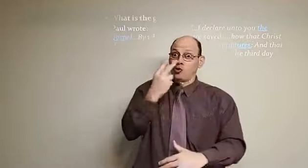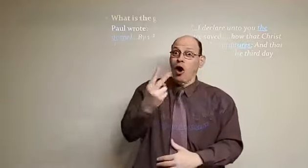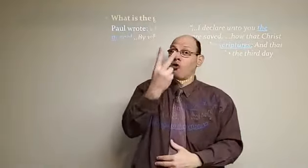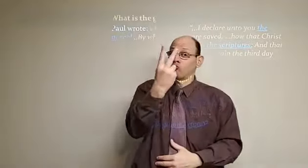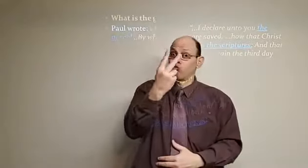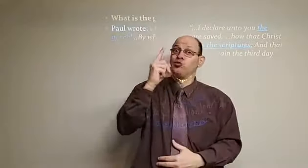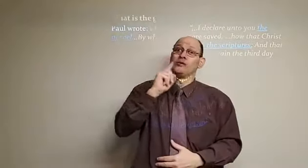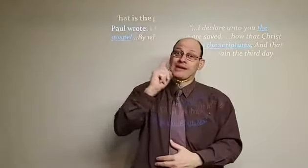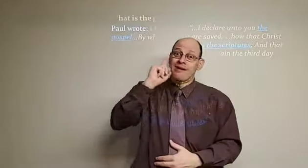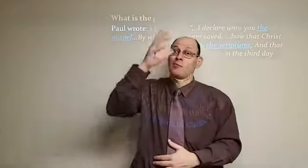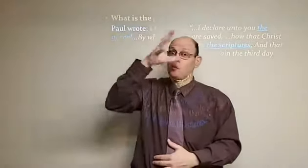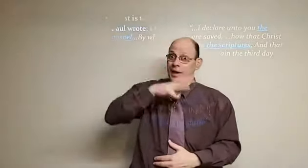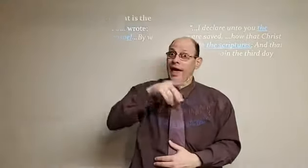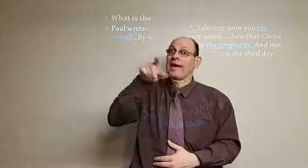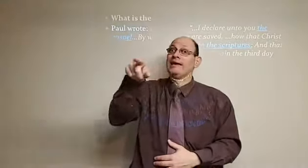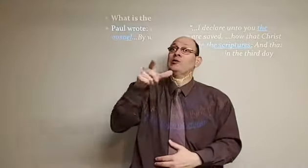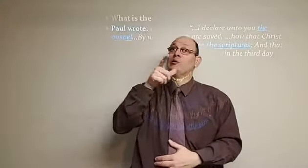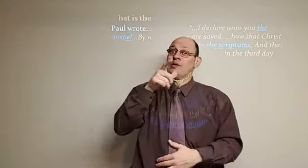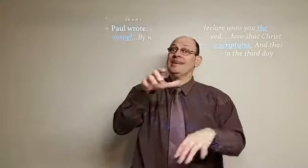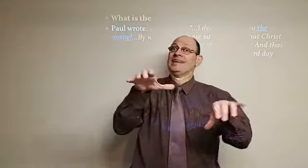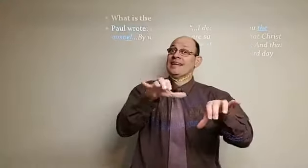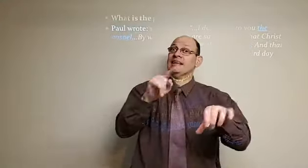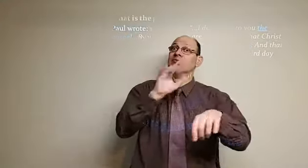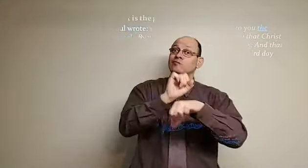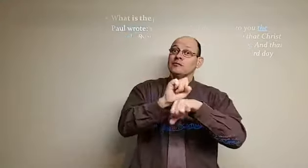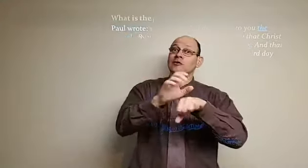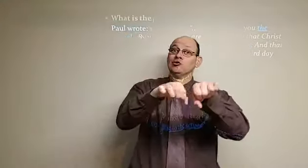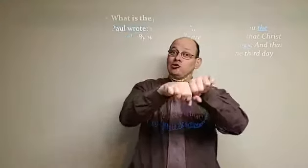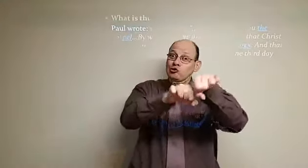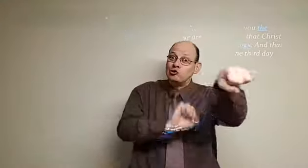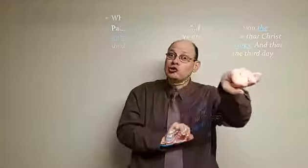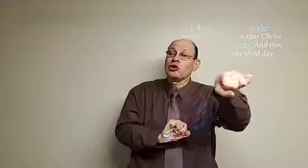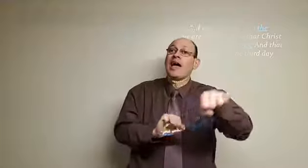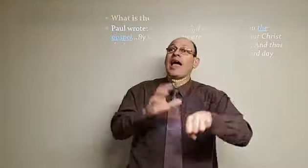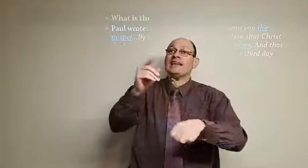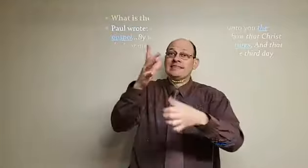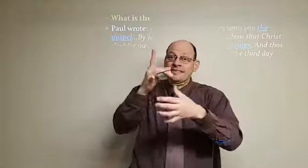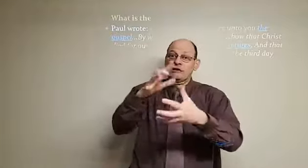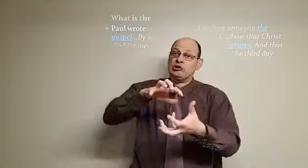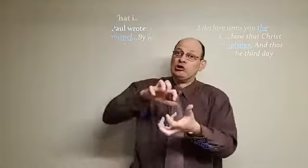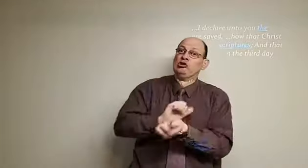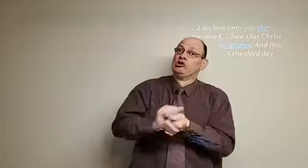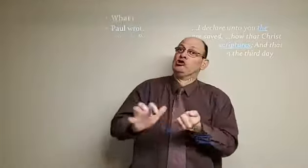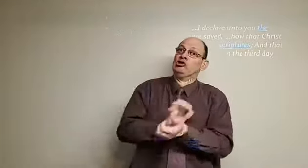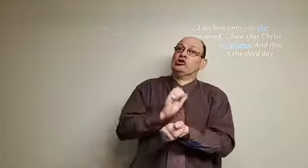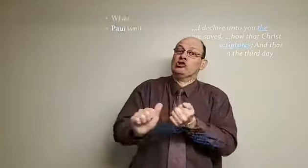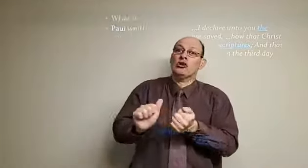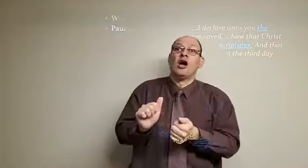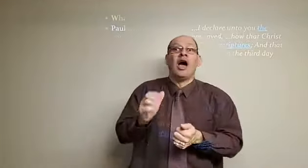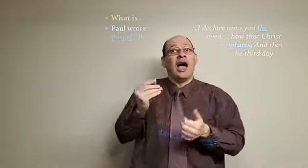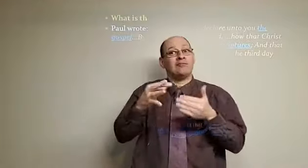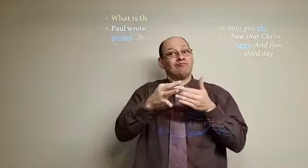and I have seen two situations where two deaf have